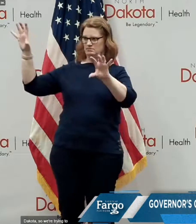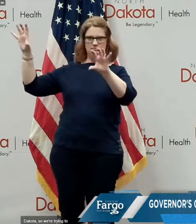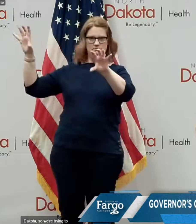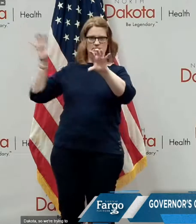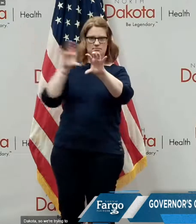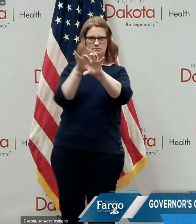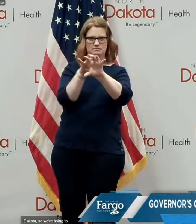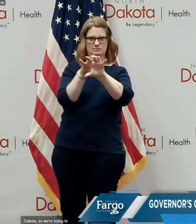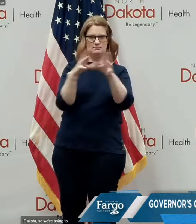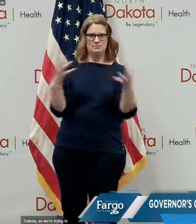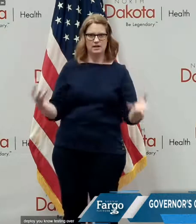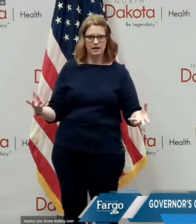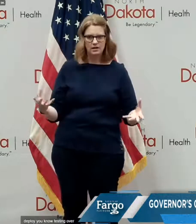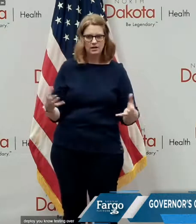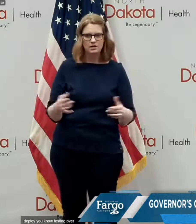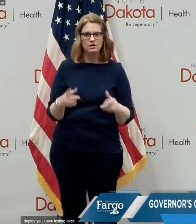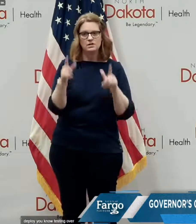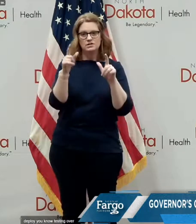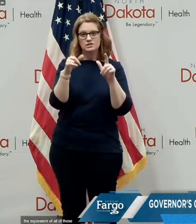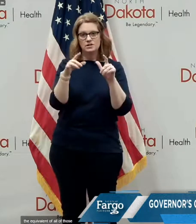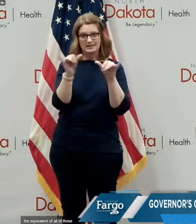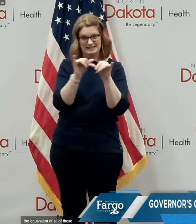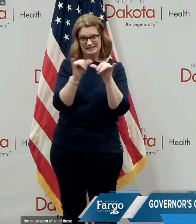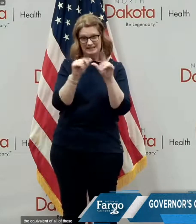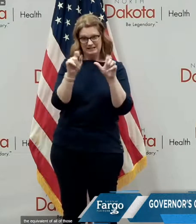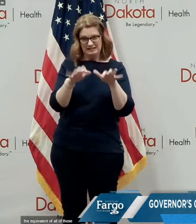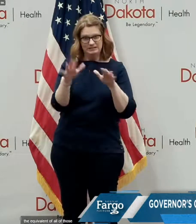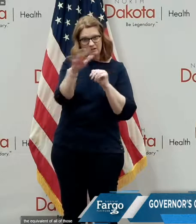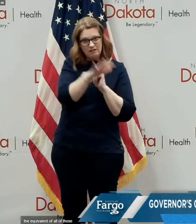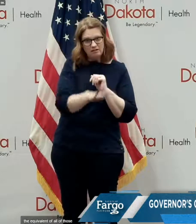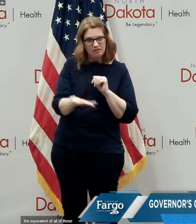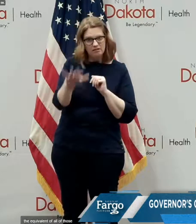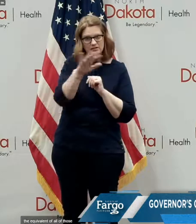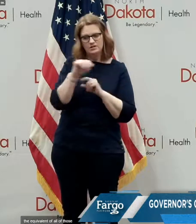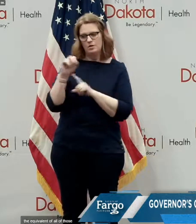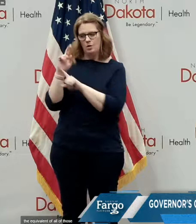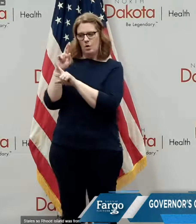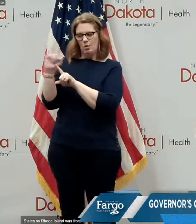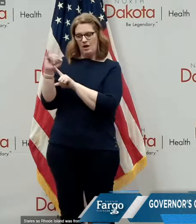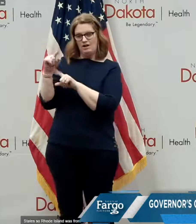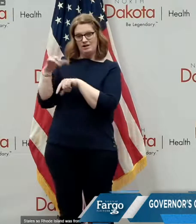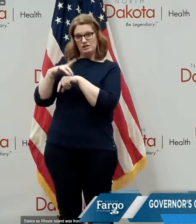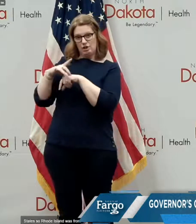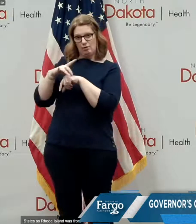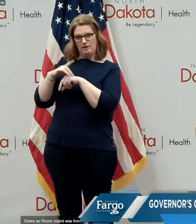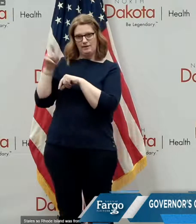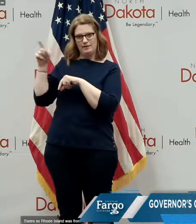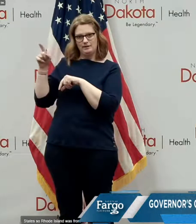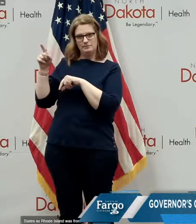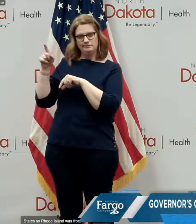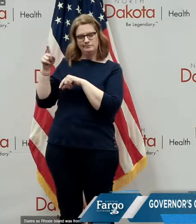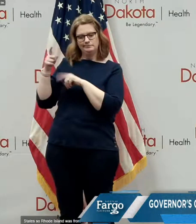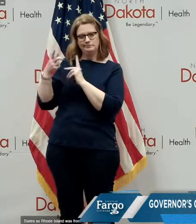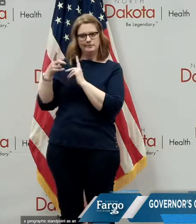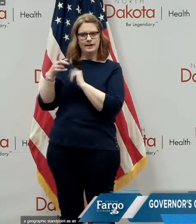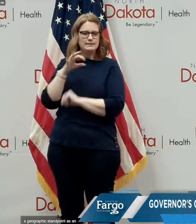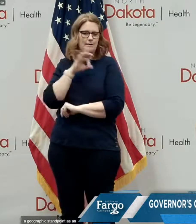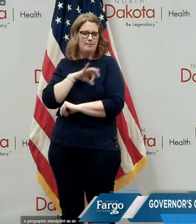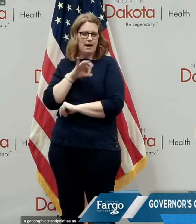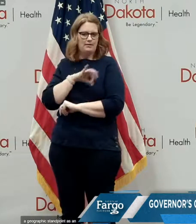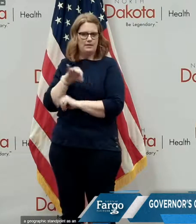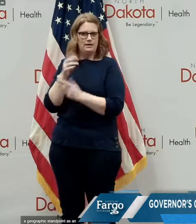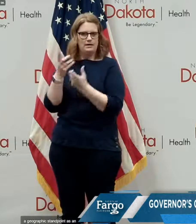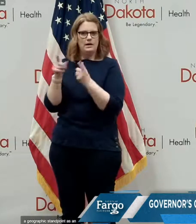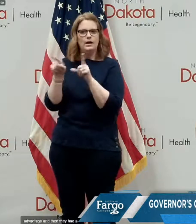over the equivalent of all of those states. So Rhode Island was, from a geographic standpoint, has an advantage, and then they had a